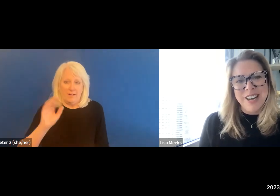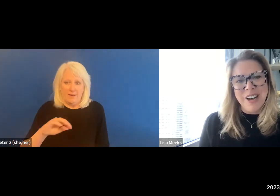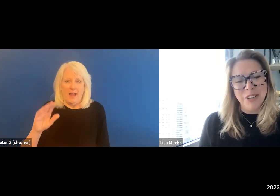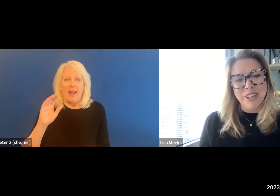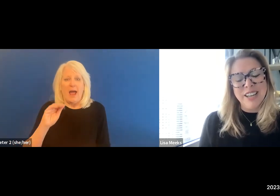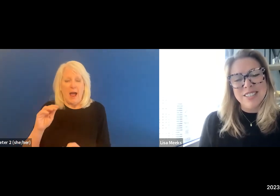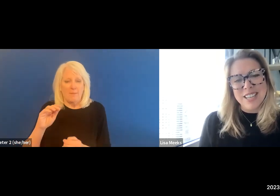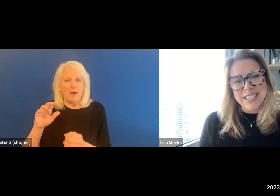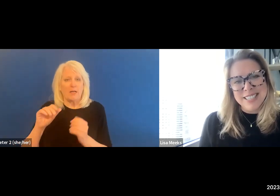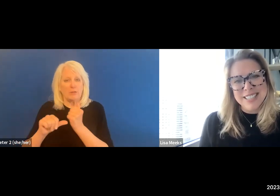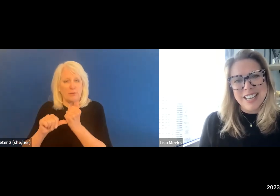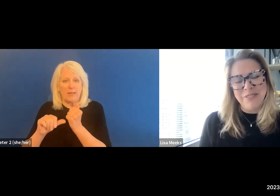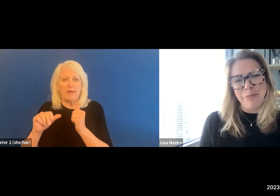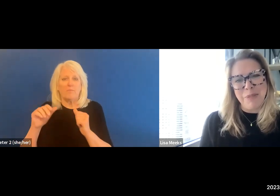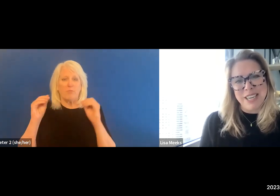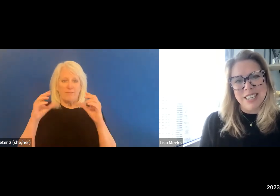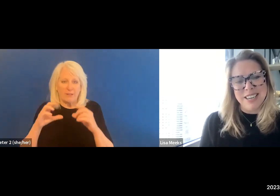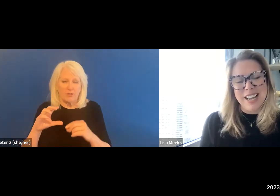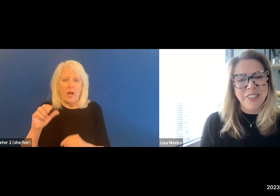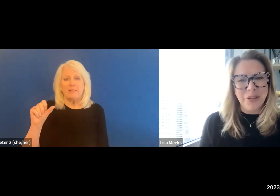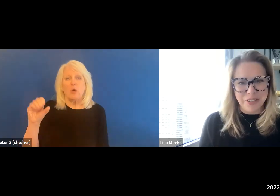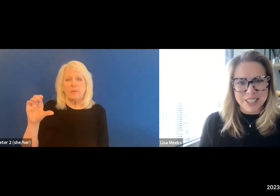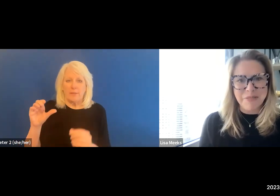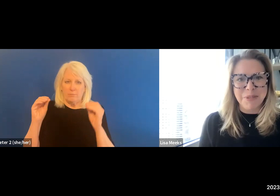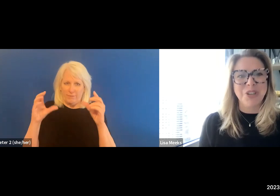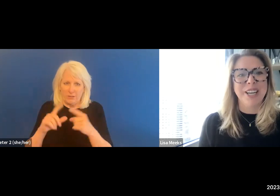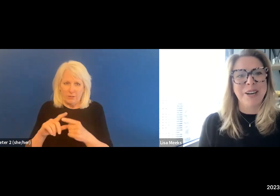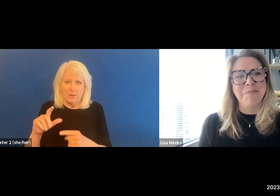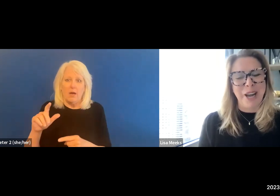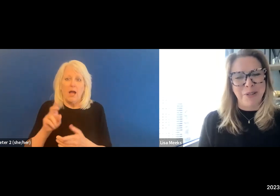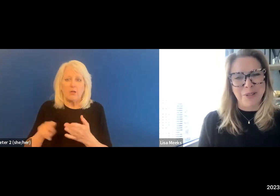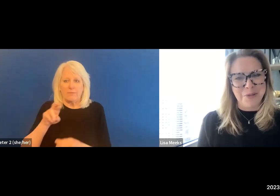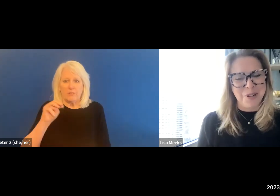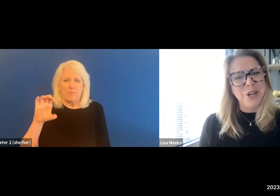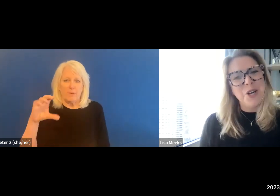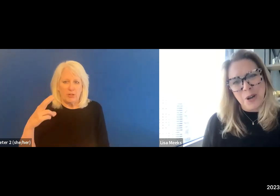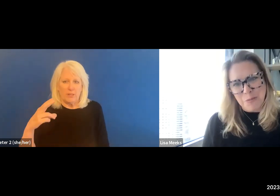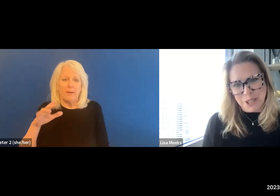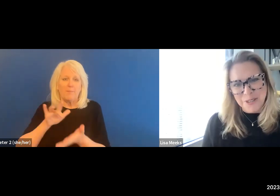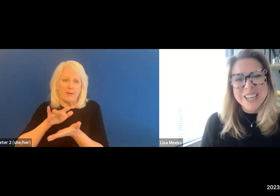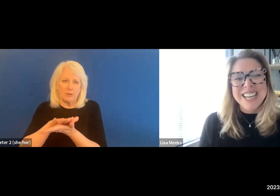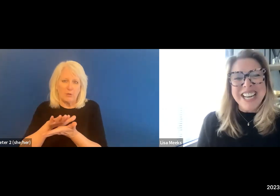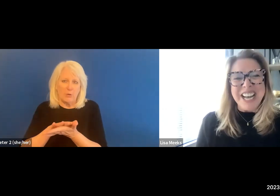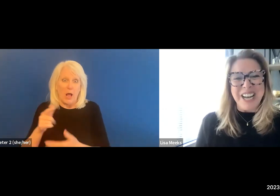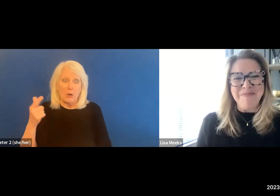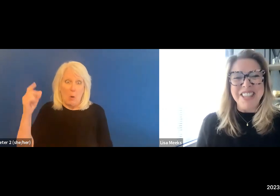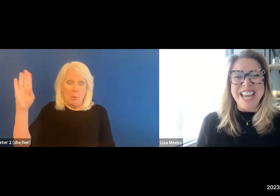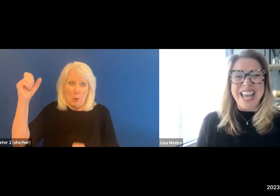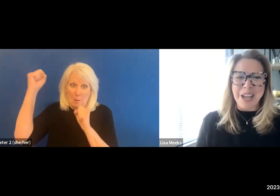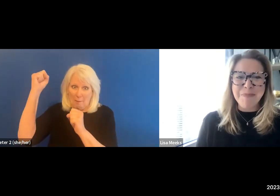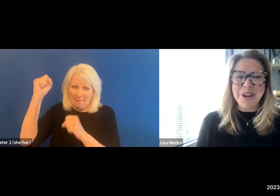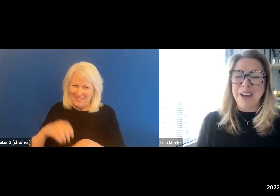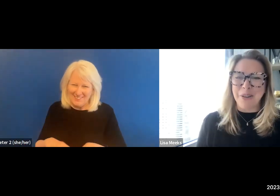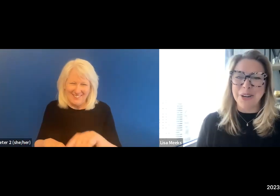Professor of Learning Health Sciences and Family Medicine at the University of Michigan Medical School. Go Blue!